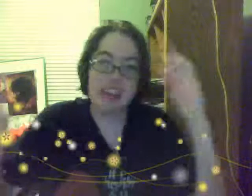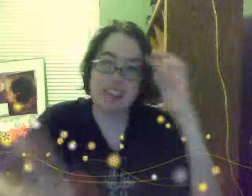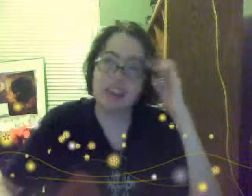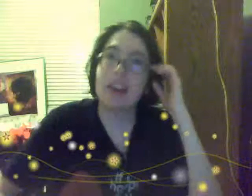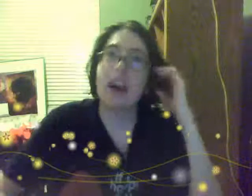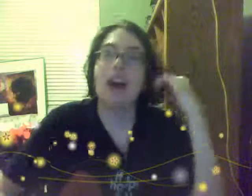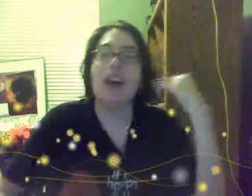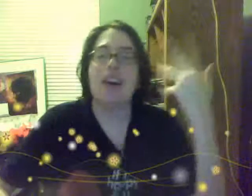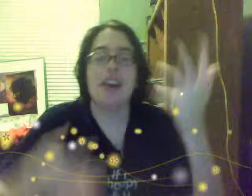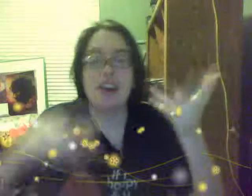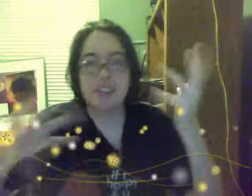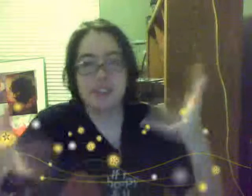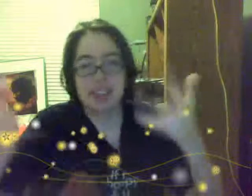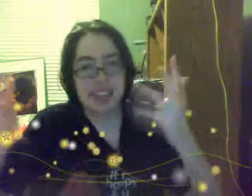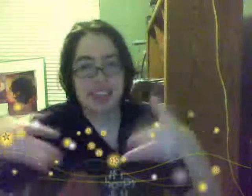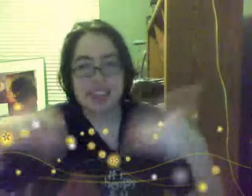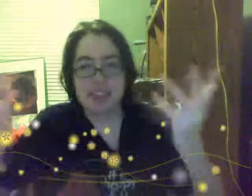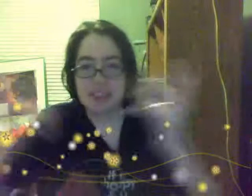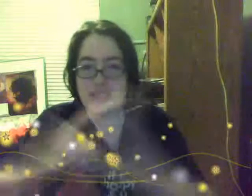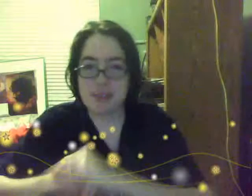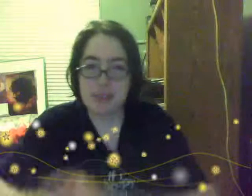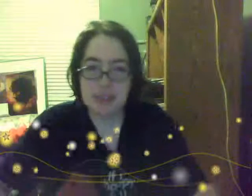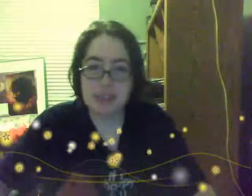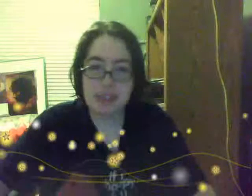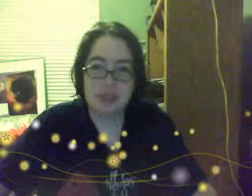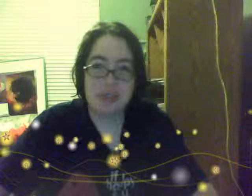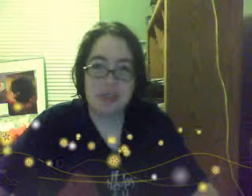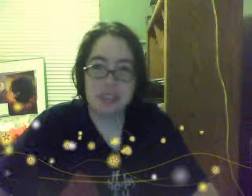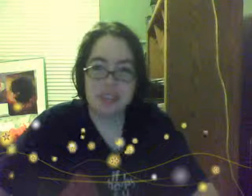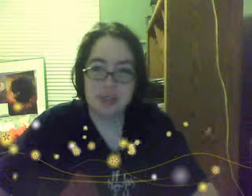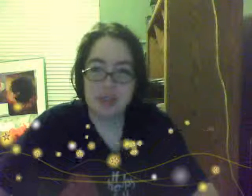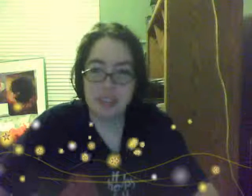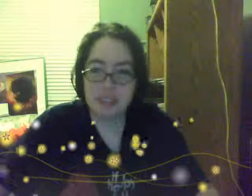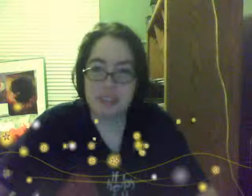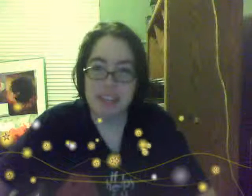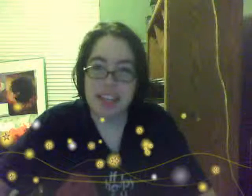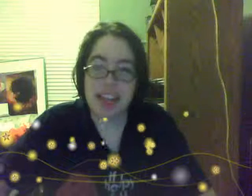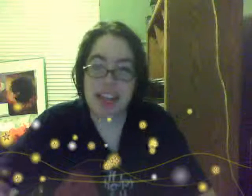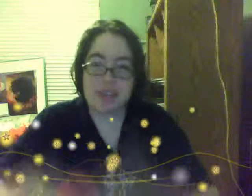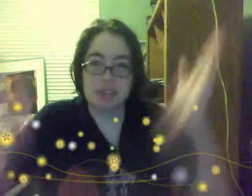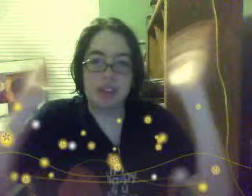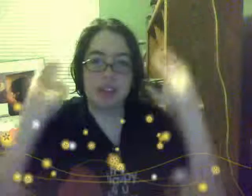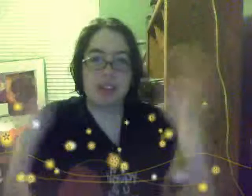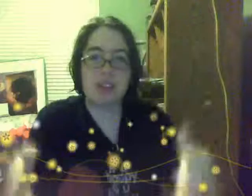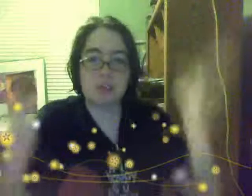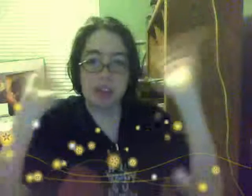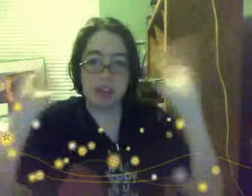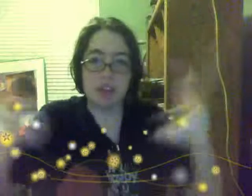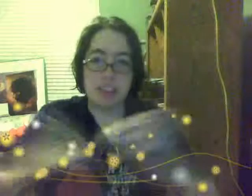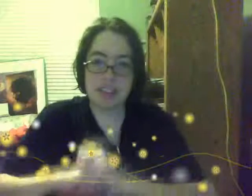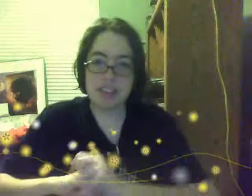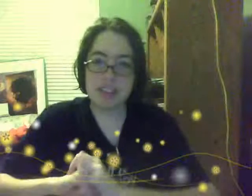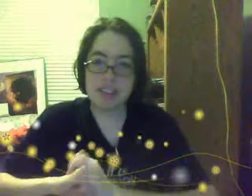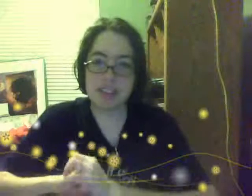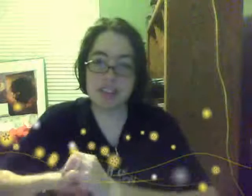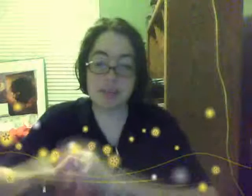and others like it, and also a bunch of other cool stuff I've done. And if you go on the sidebar, you can see where